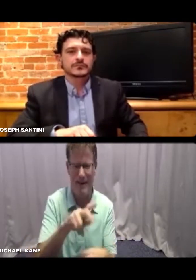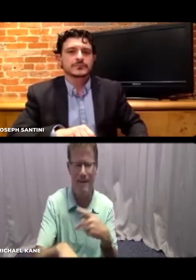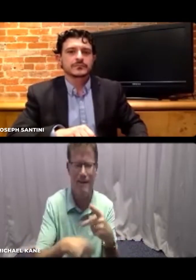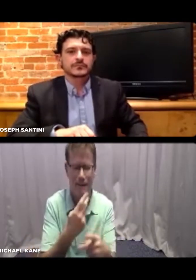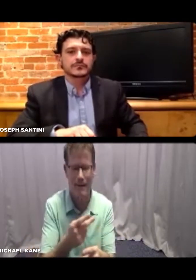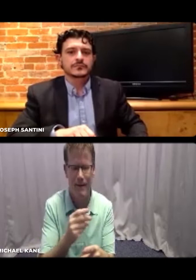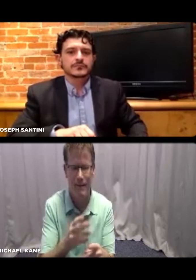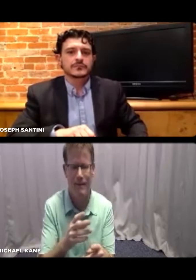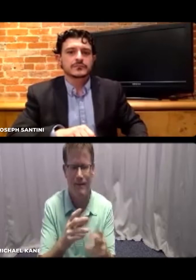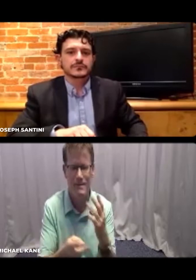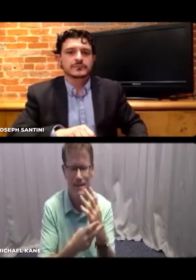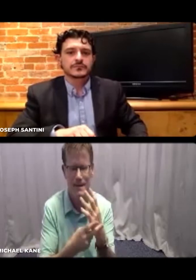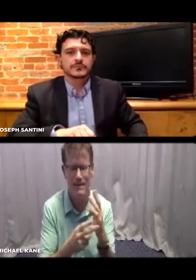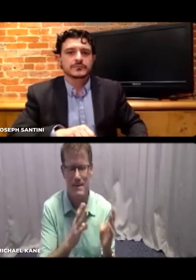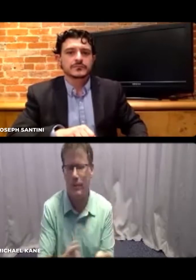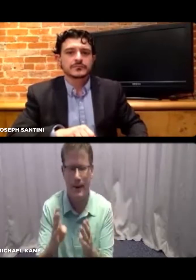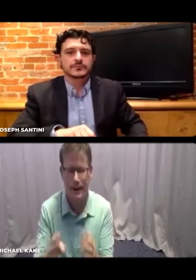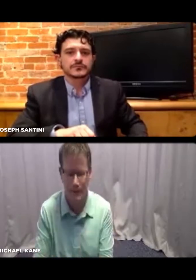savings plans.